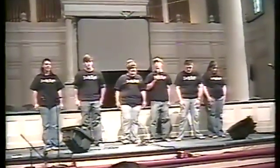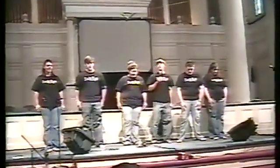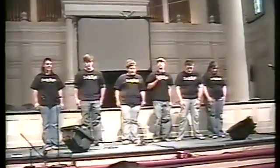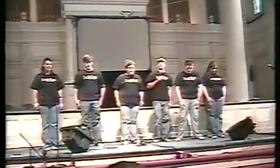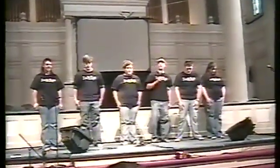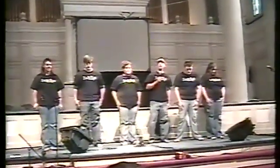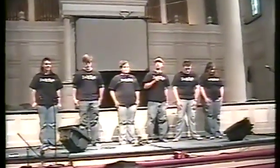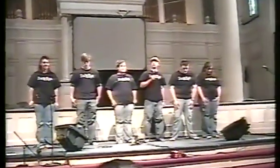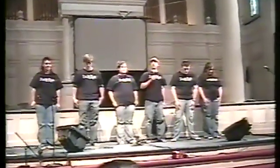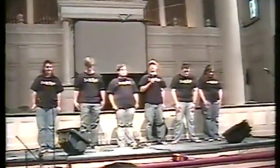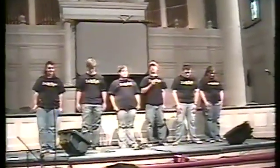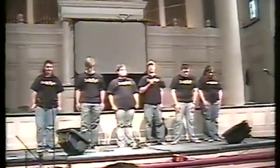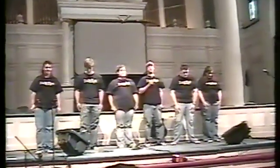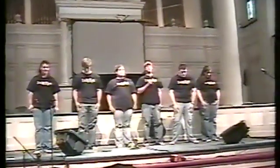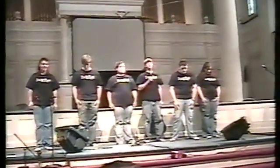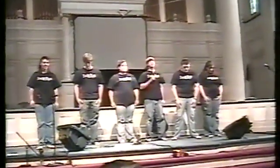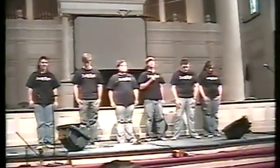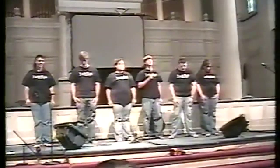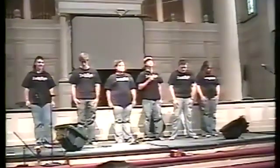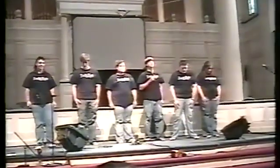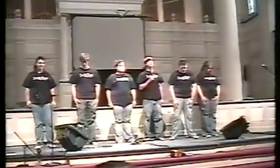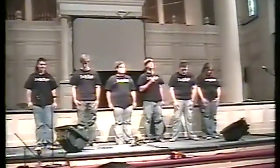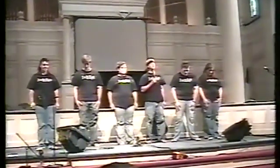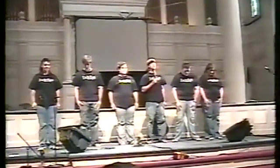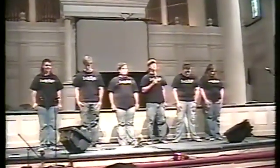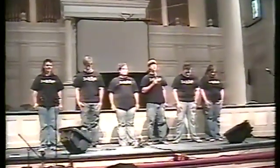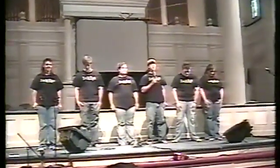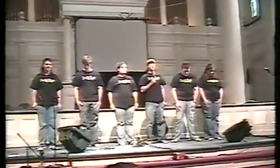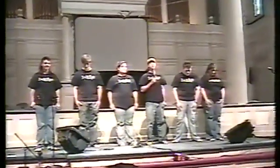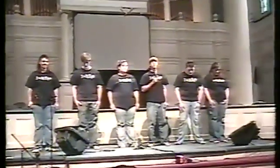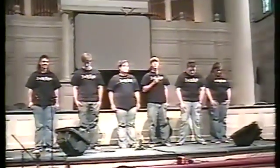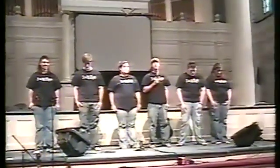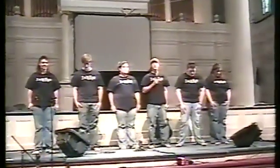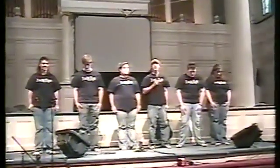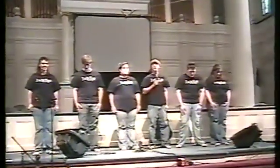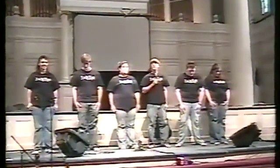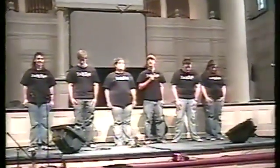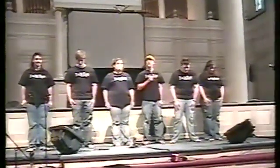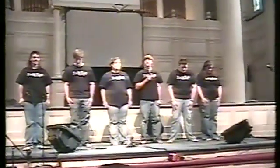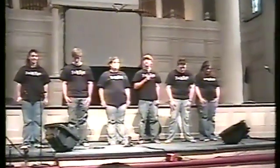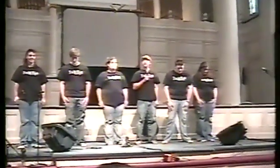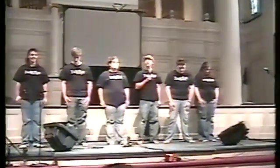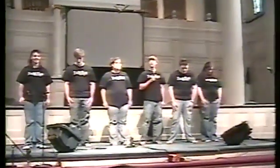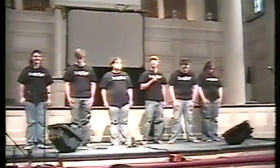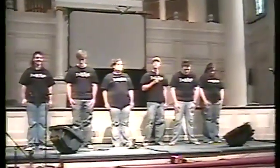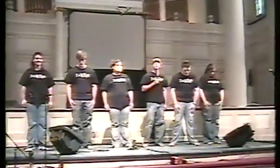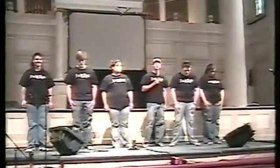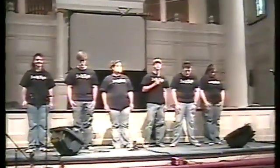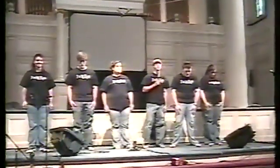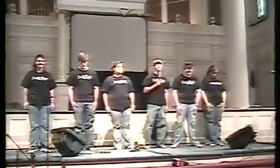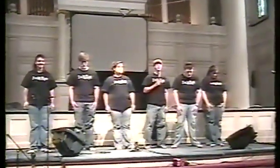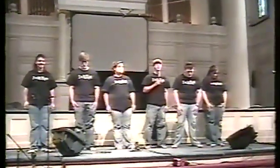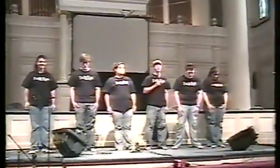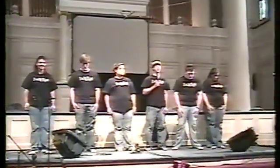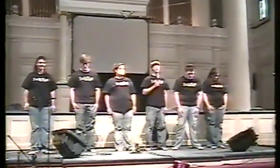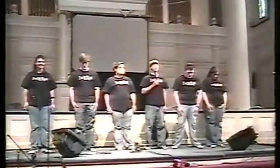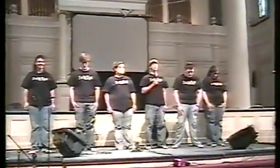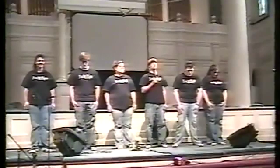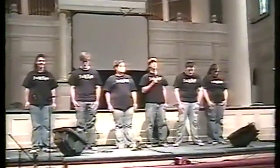Lord, I know that you died on the cross for me and saved me. Thank you, Lord. I come now to tell you that whatever you ask of me, no matter what, I'll